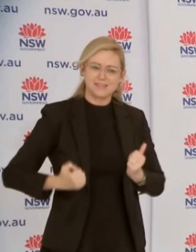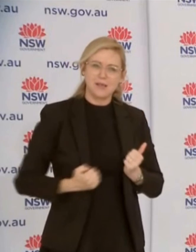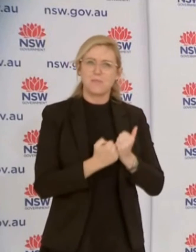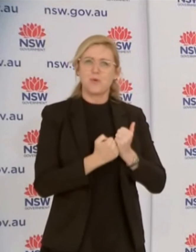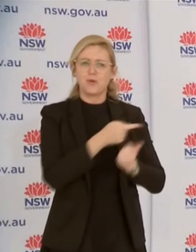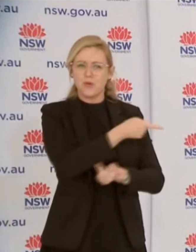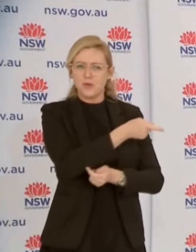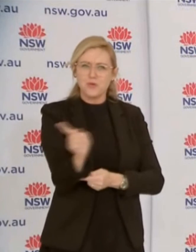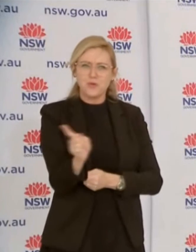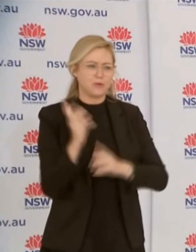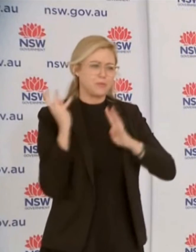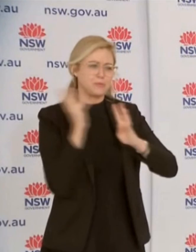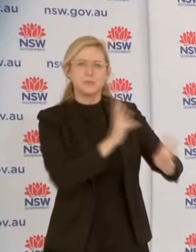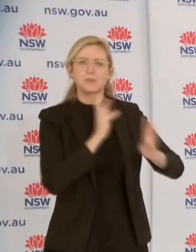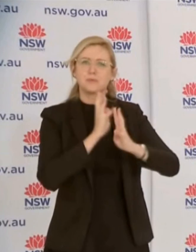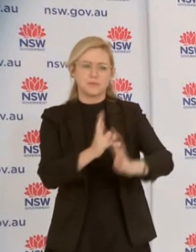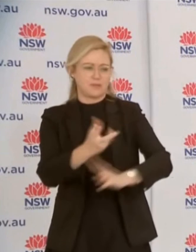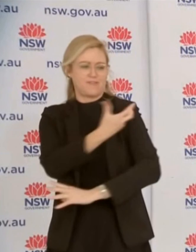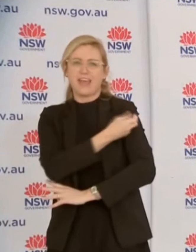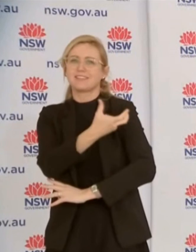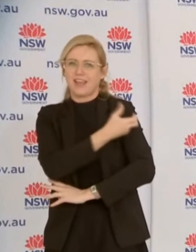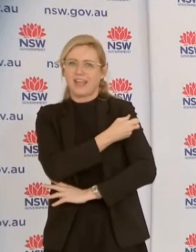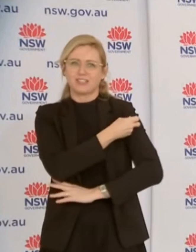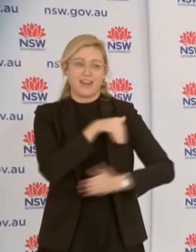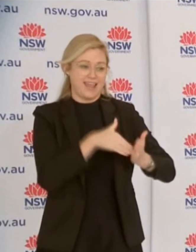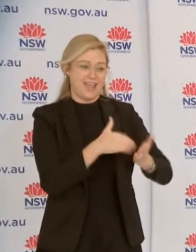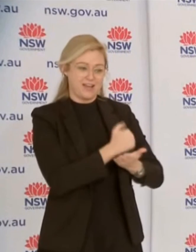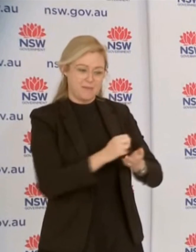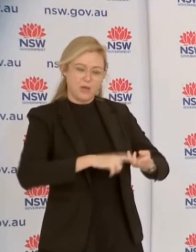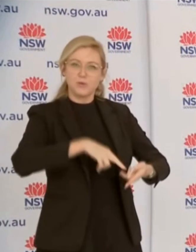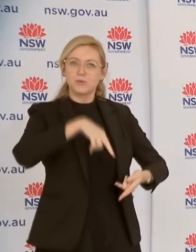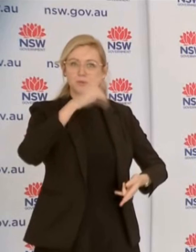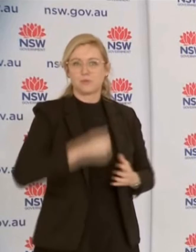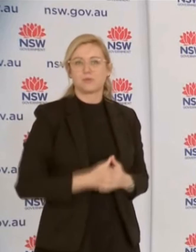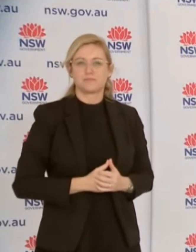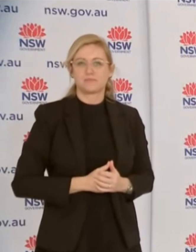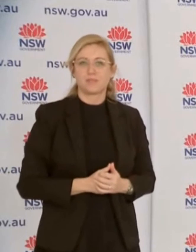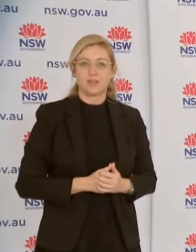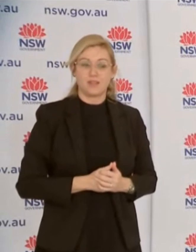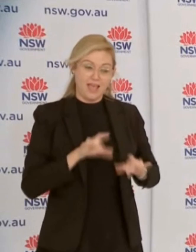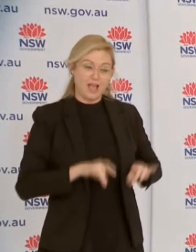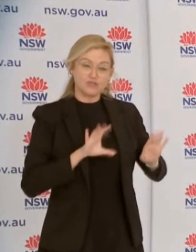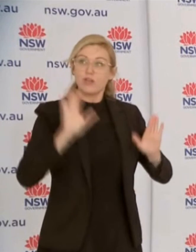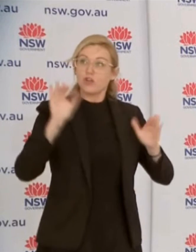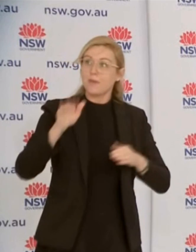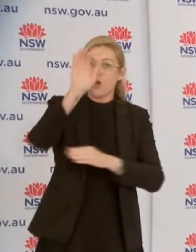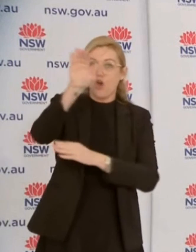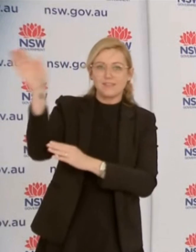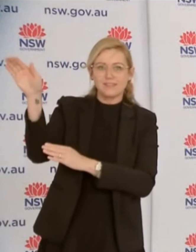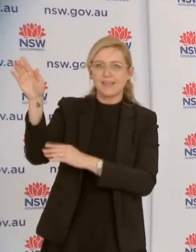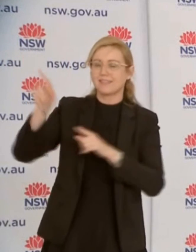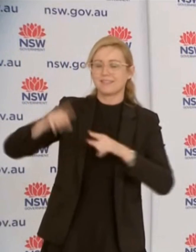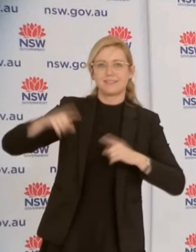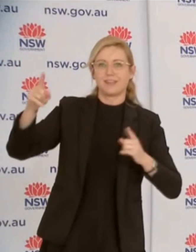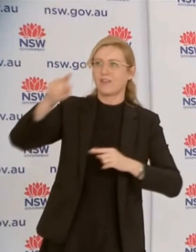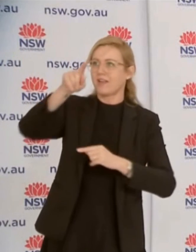is what we need to continue, because unlike other places around the world, we will have a measured and planned